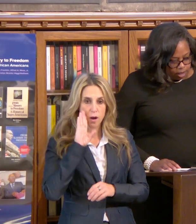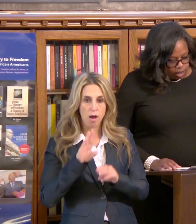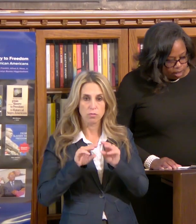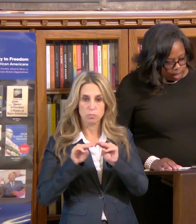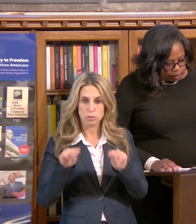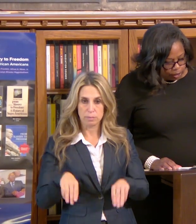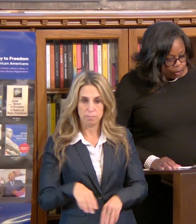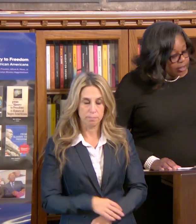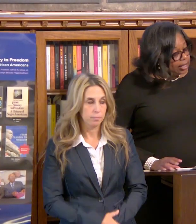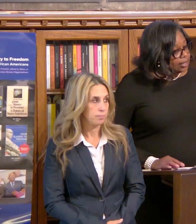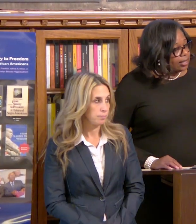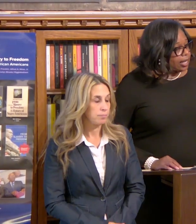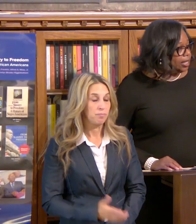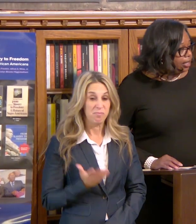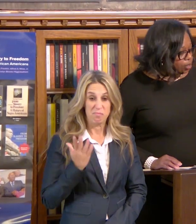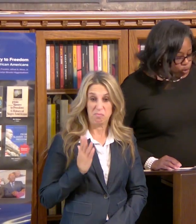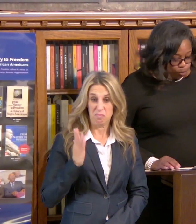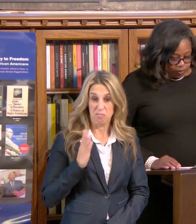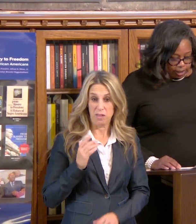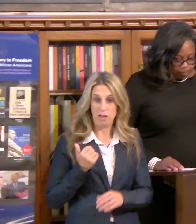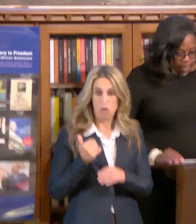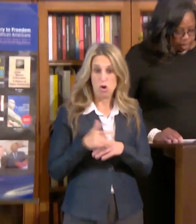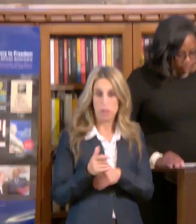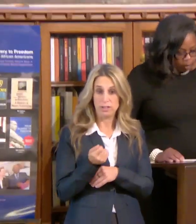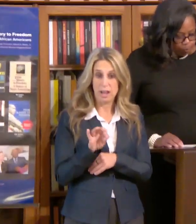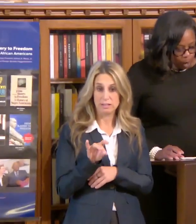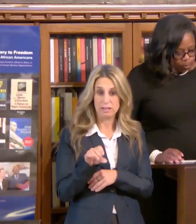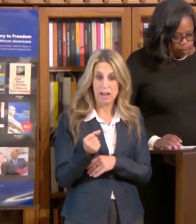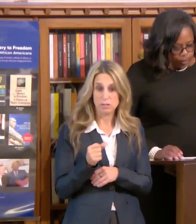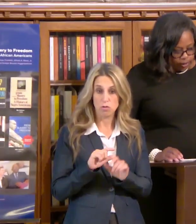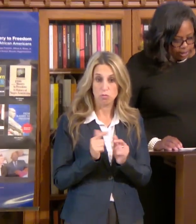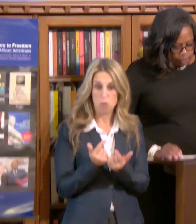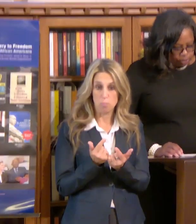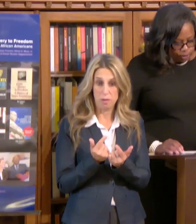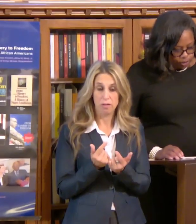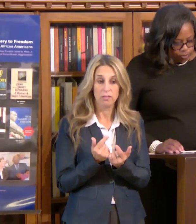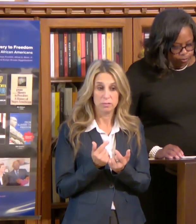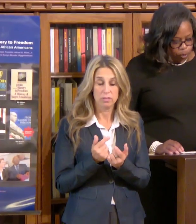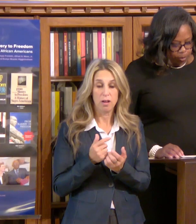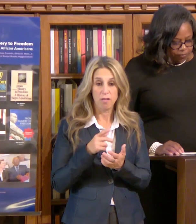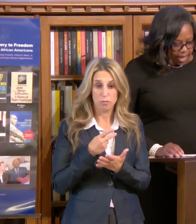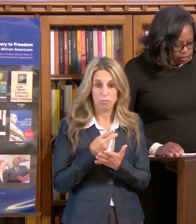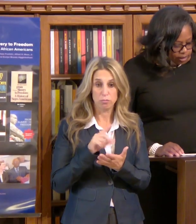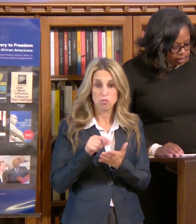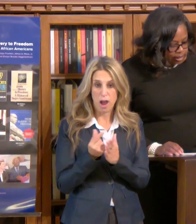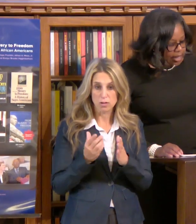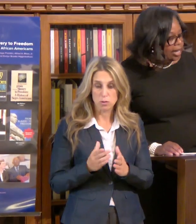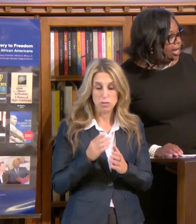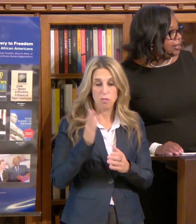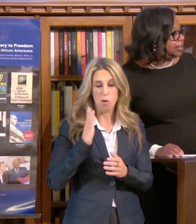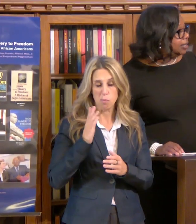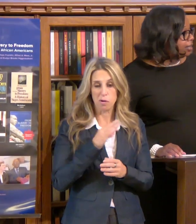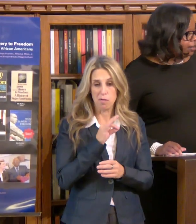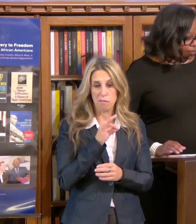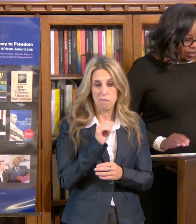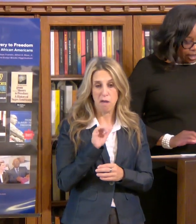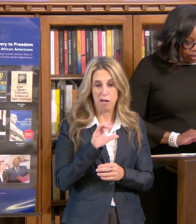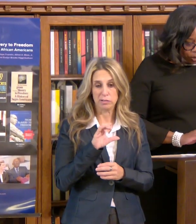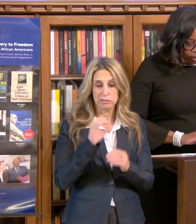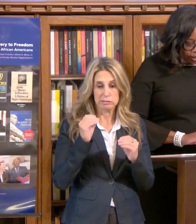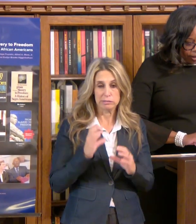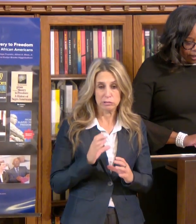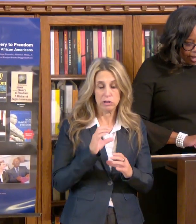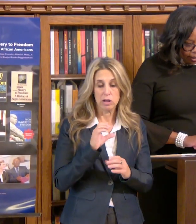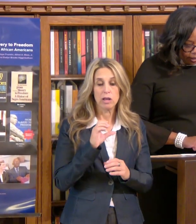Museum now in the early 1980s the group of alumni of Palmer Memorial Institute former faculty and citizens of